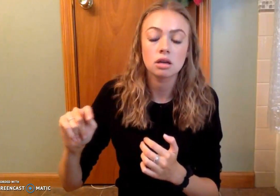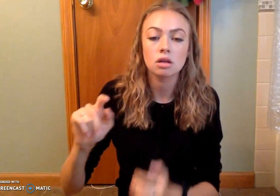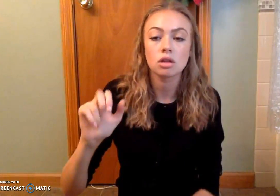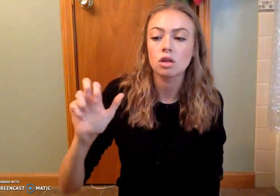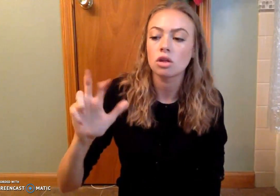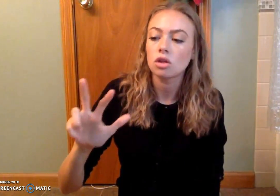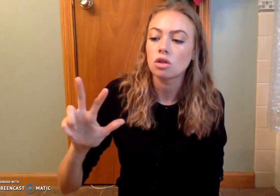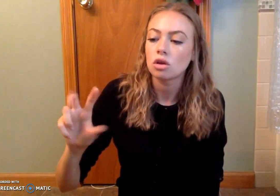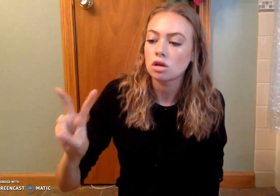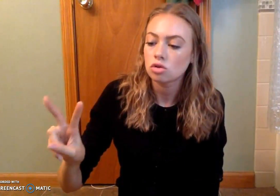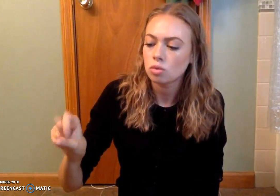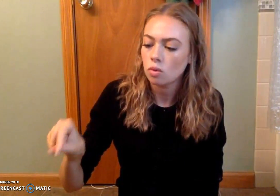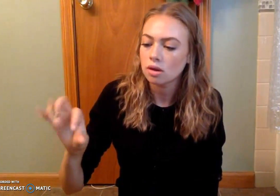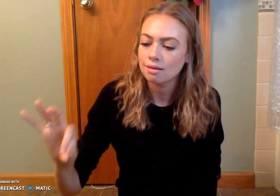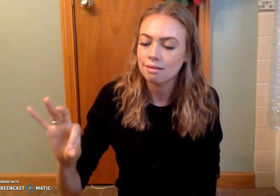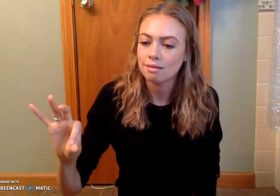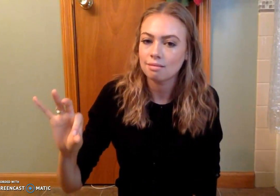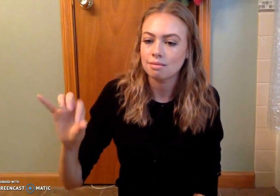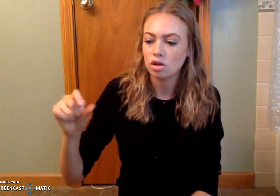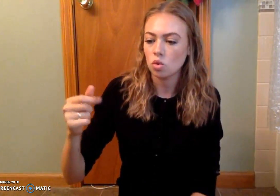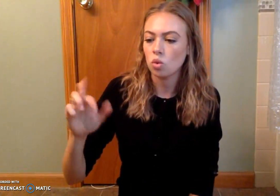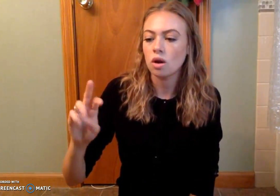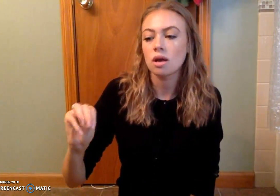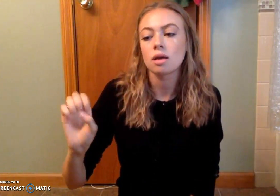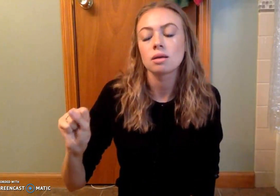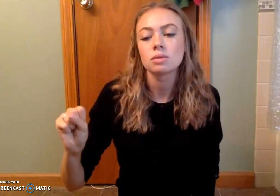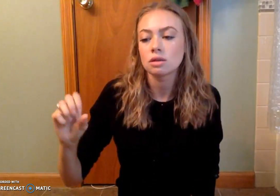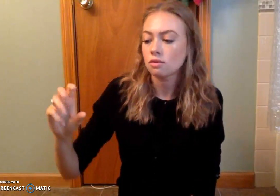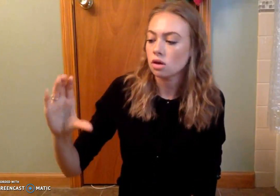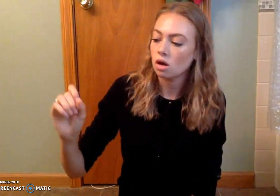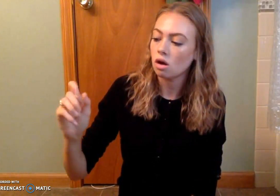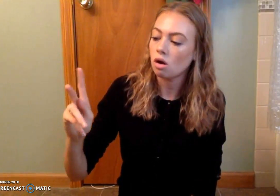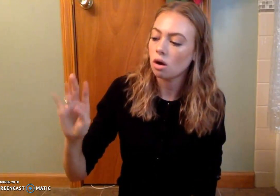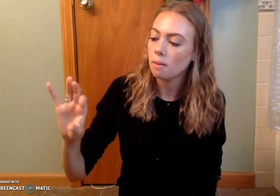grams of carbohydrates. I know a lot of people are watching their carbs.